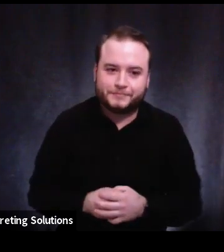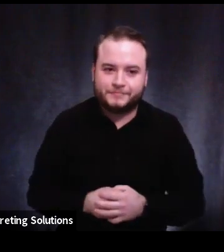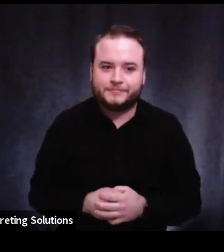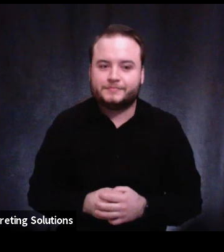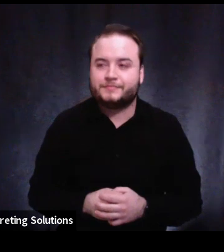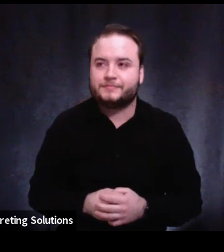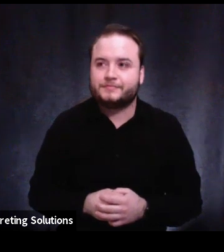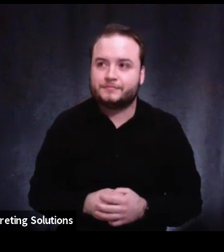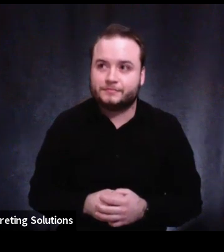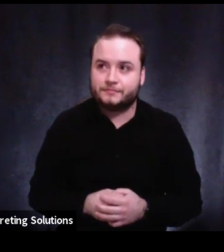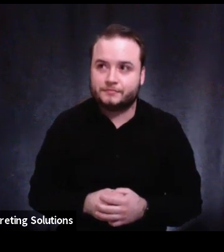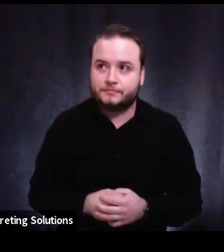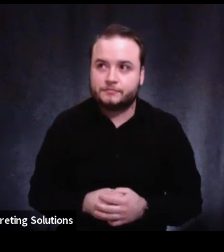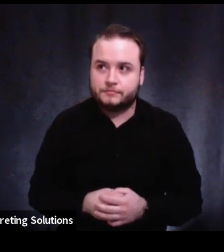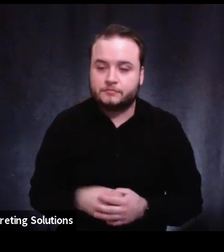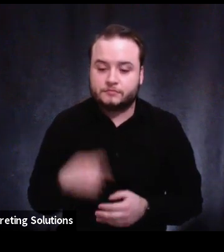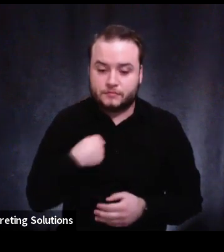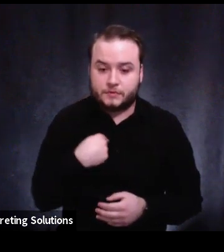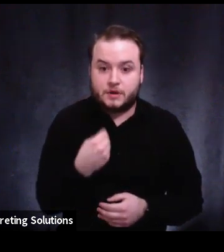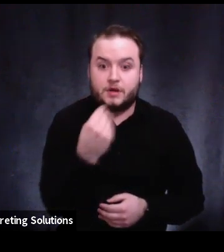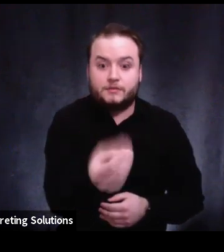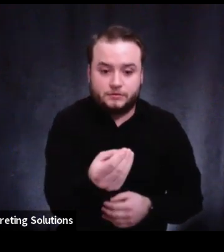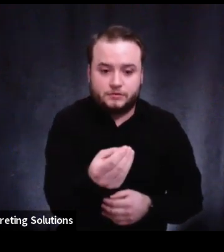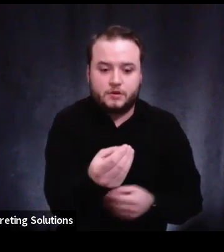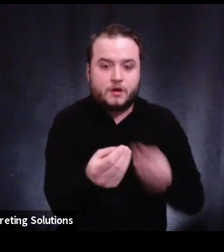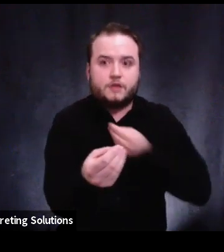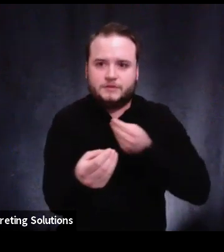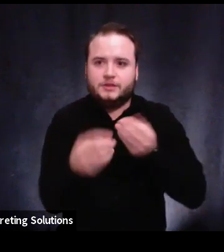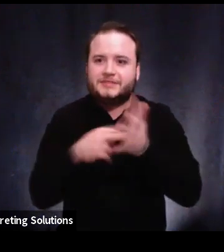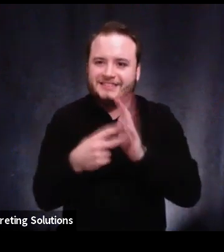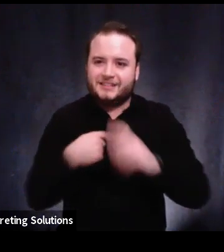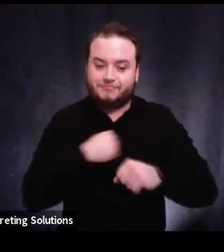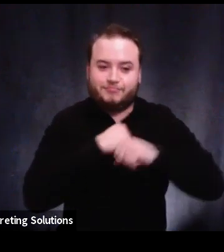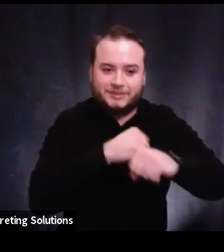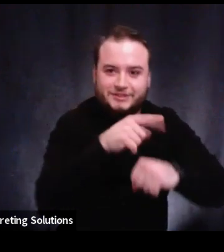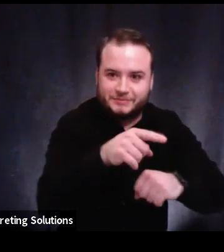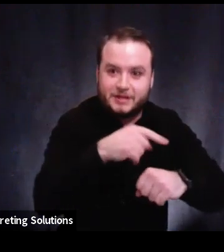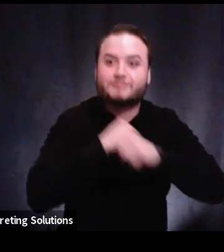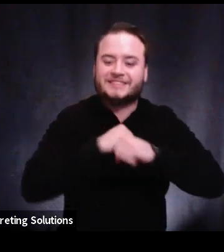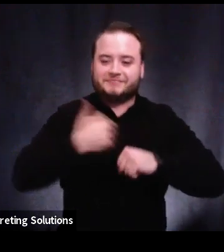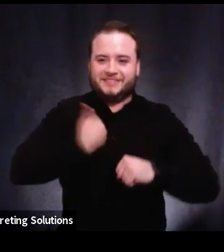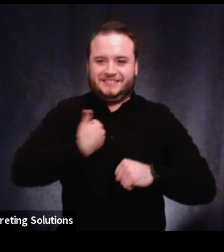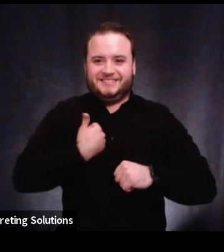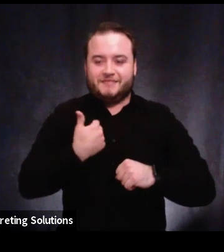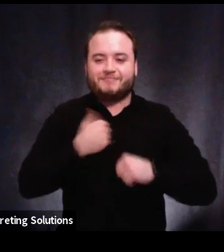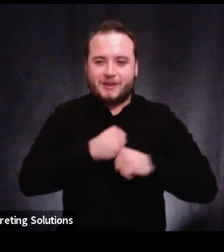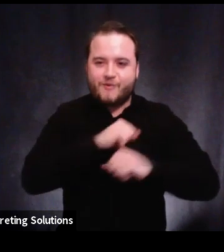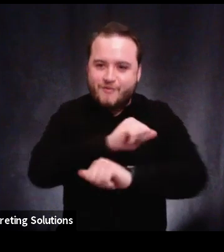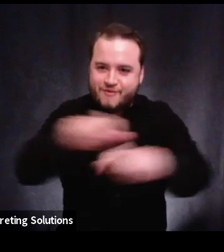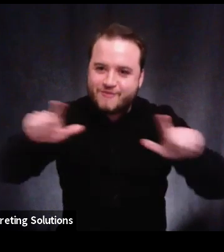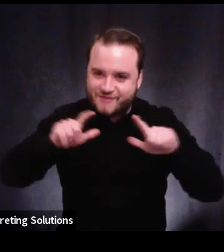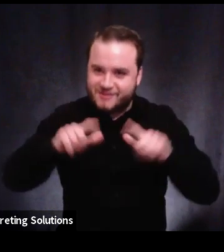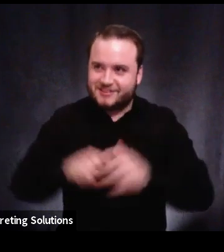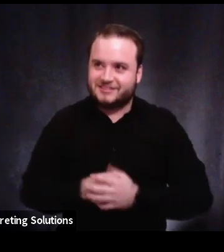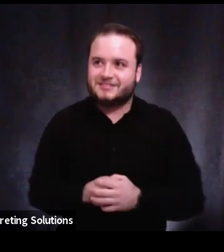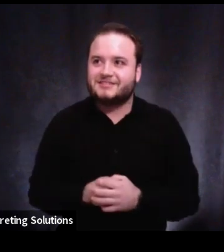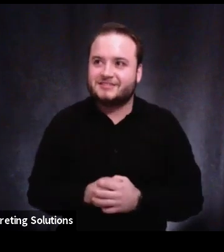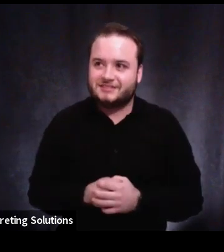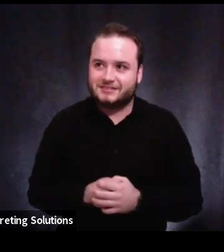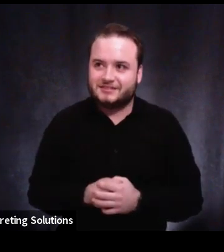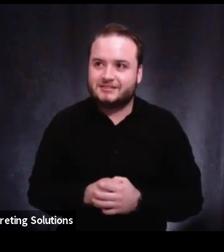been saying, if I wear a mask, I'm not doing that to protect myself. I'm doing that to protect you from me in case I have